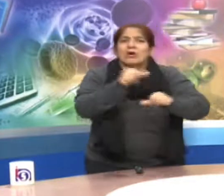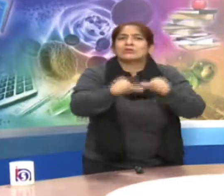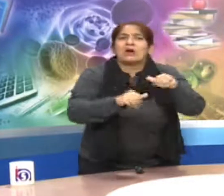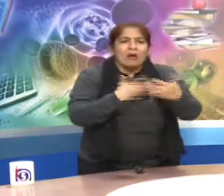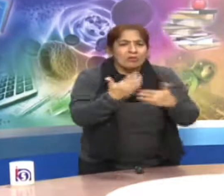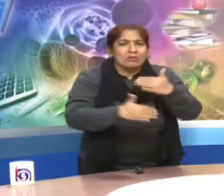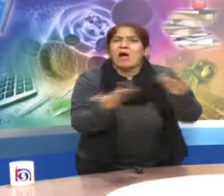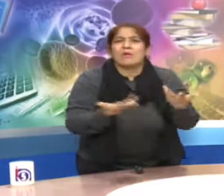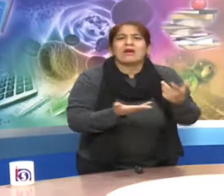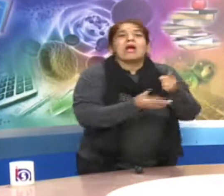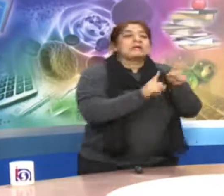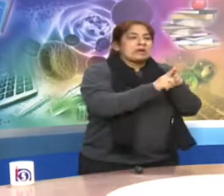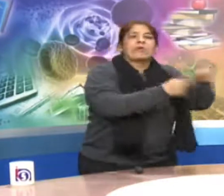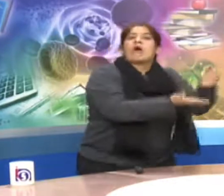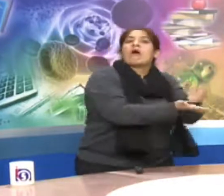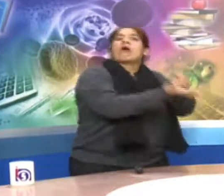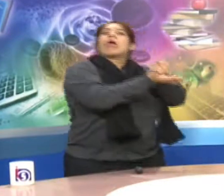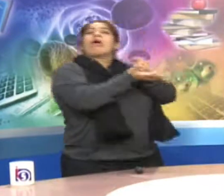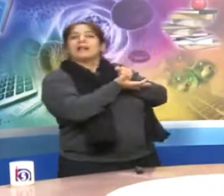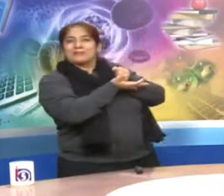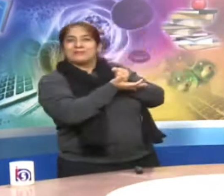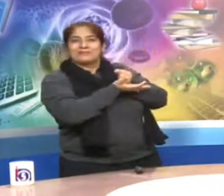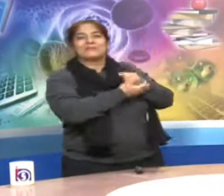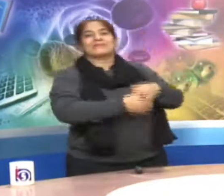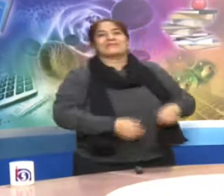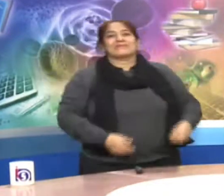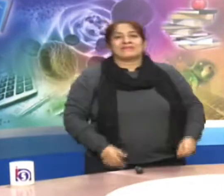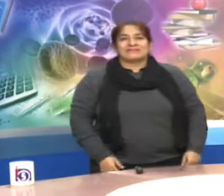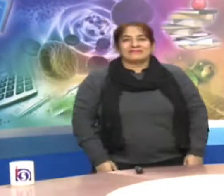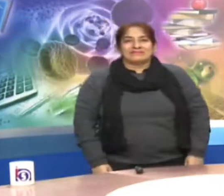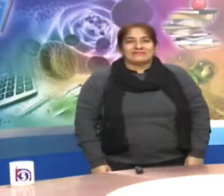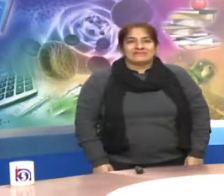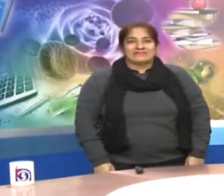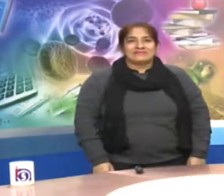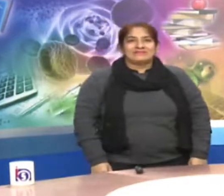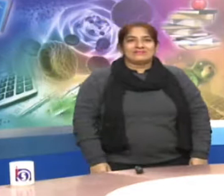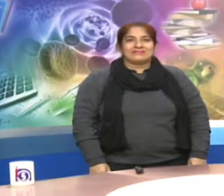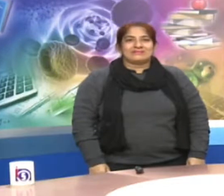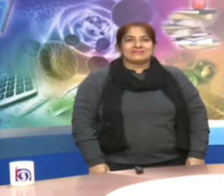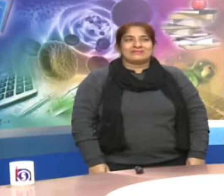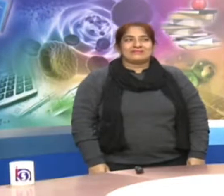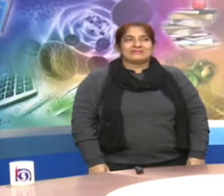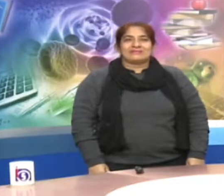their basic rights to file any complaint they want.